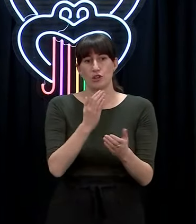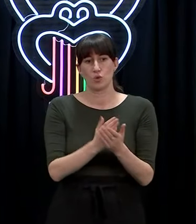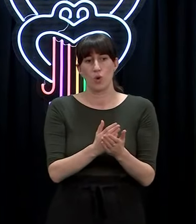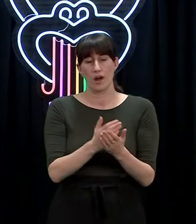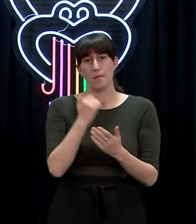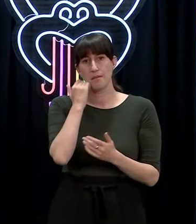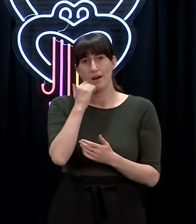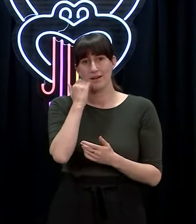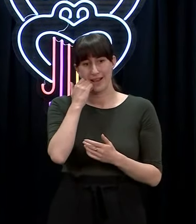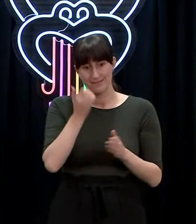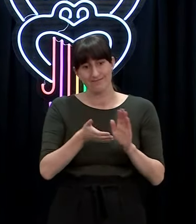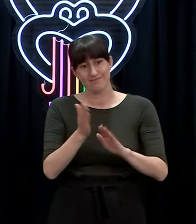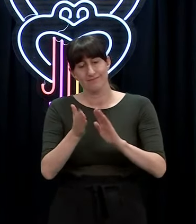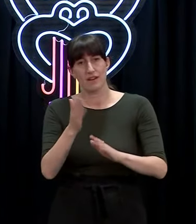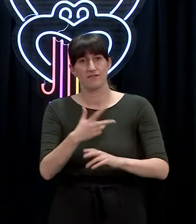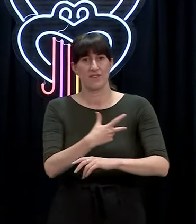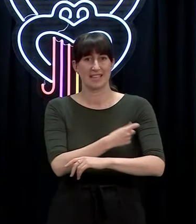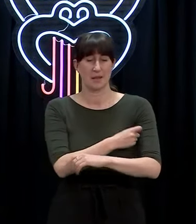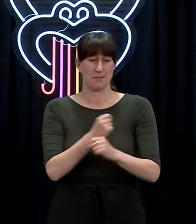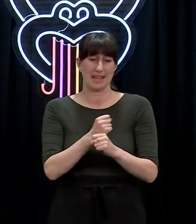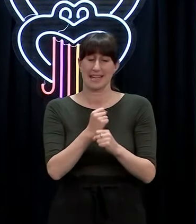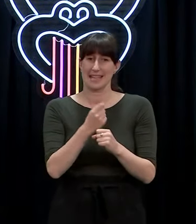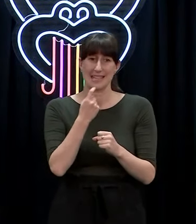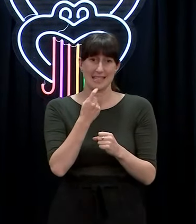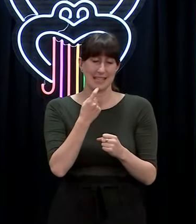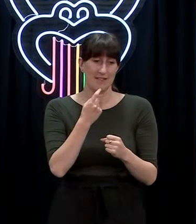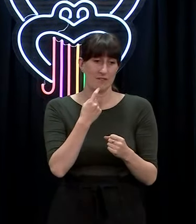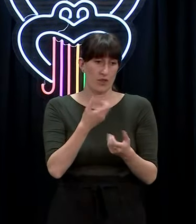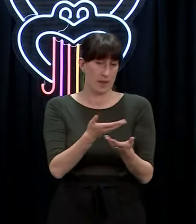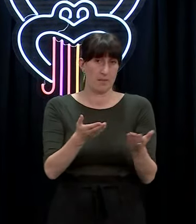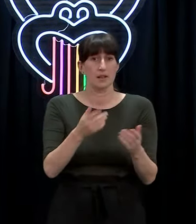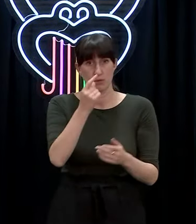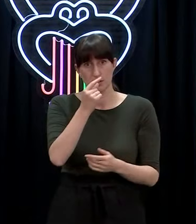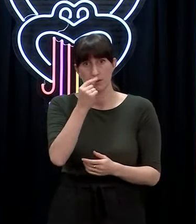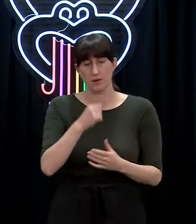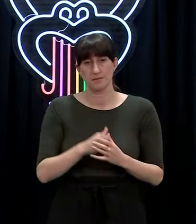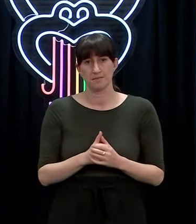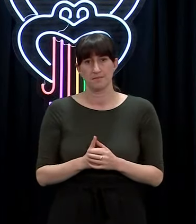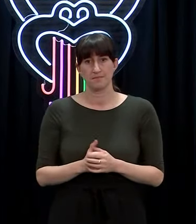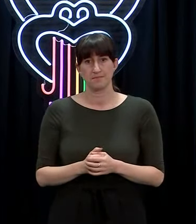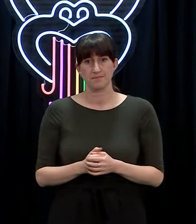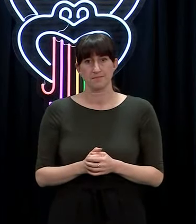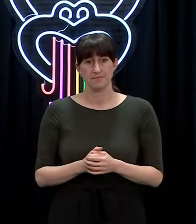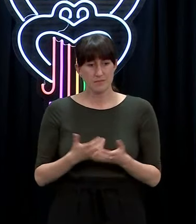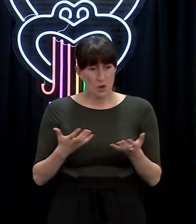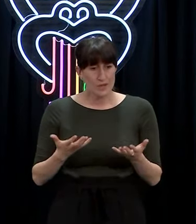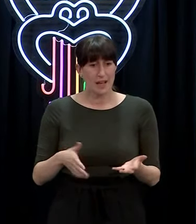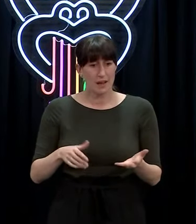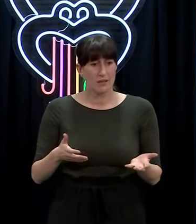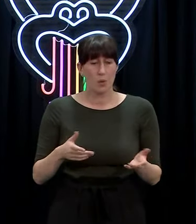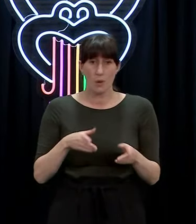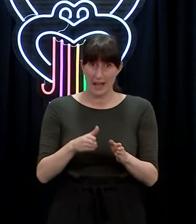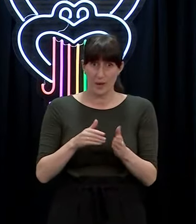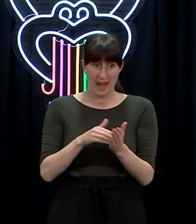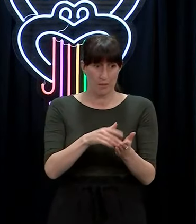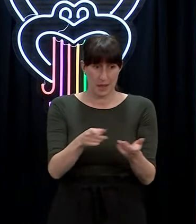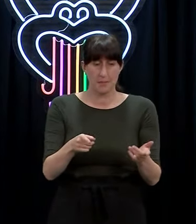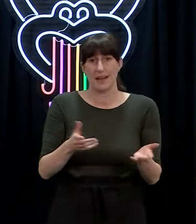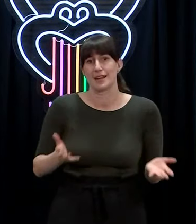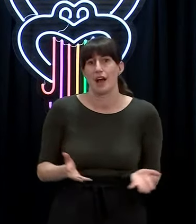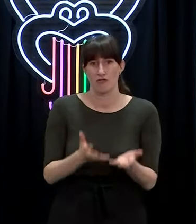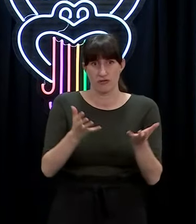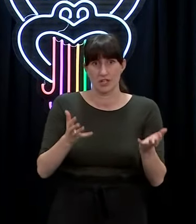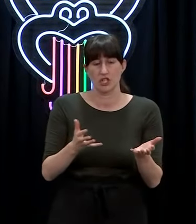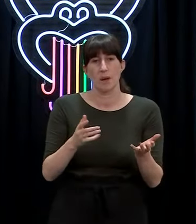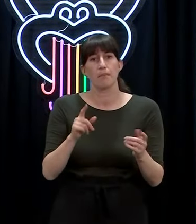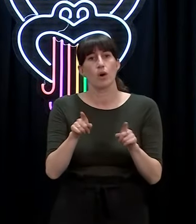we're doing everything we can to make vaccines as widely available as possible. So it's about encouragement, but it's also about going to where the